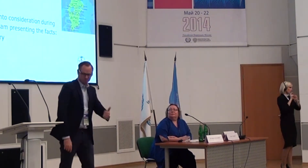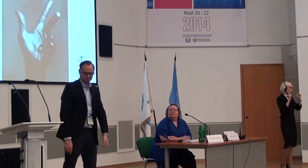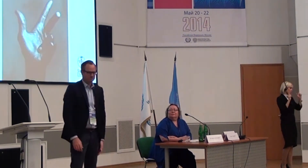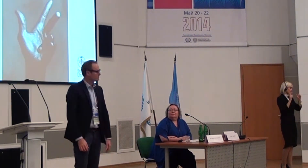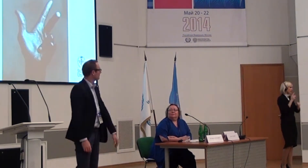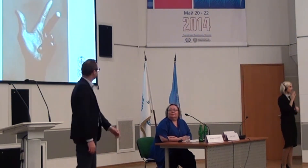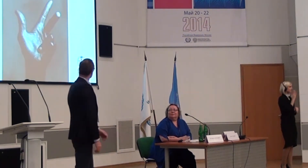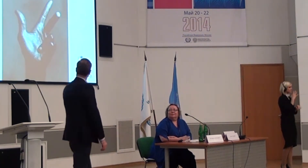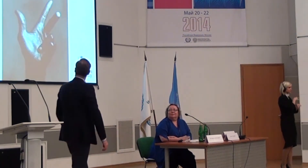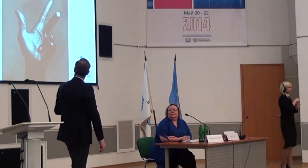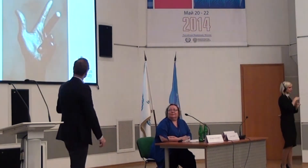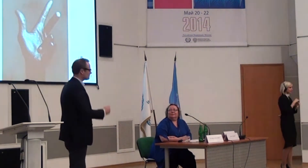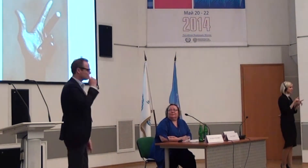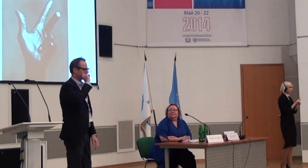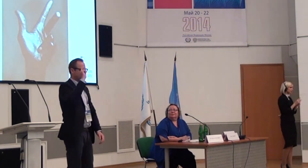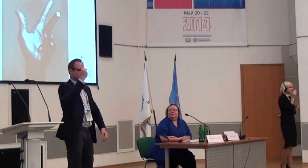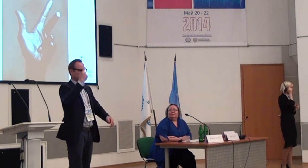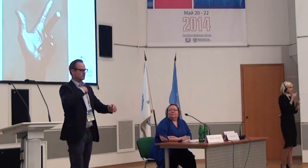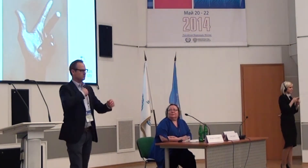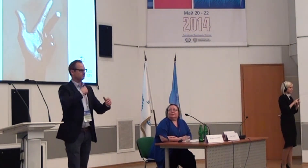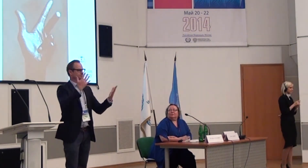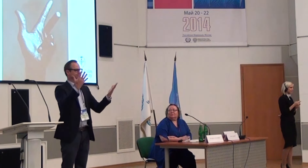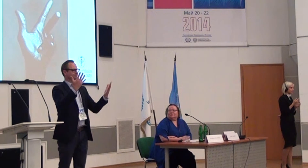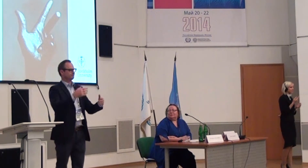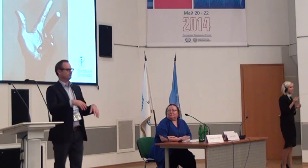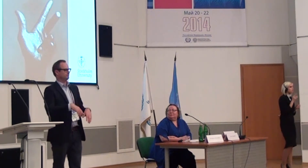So that's an important piece of information.